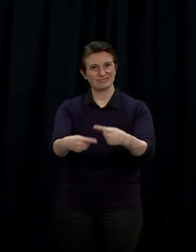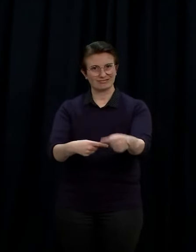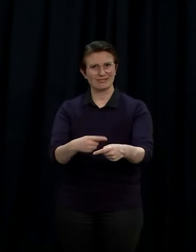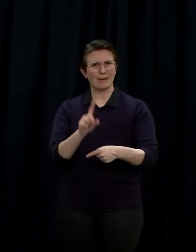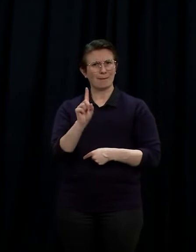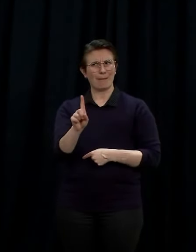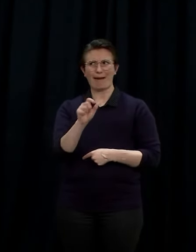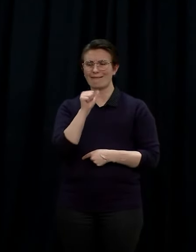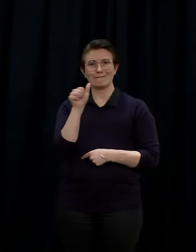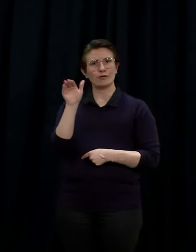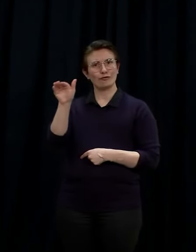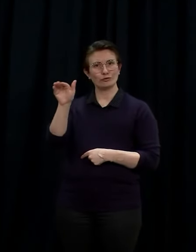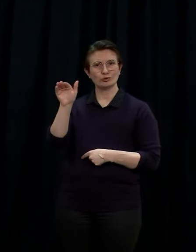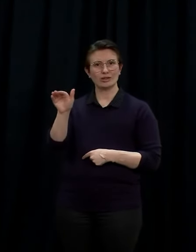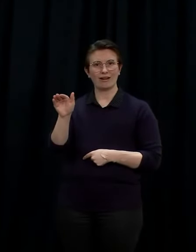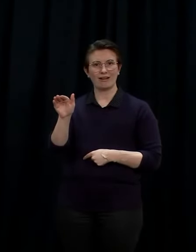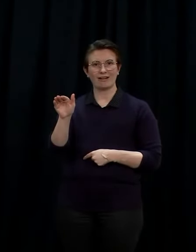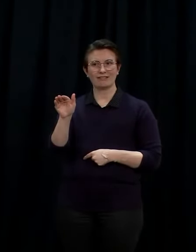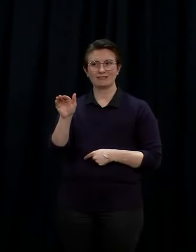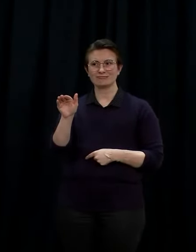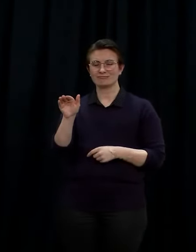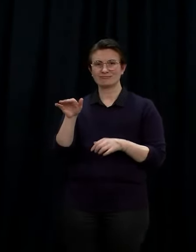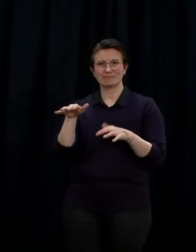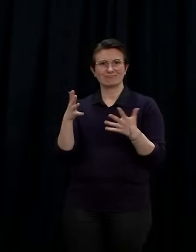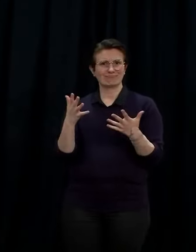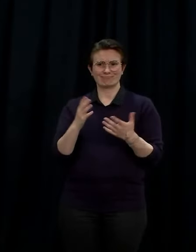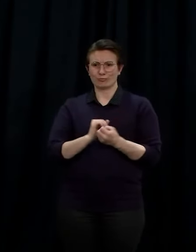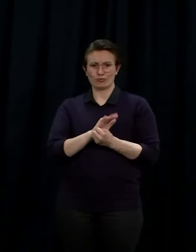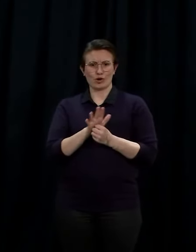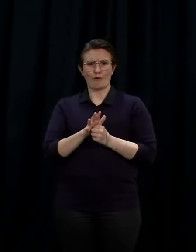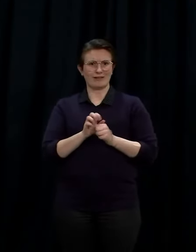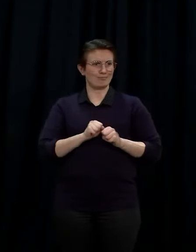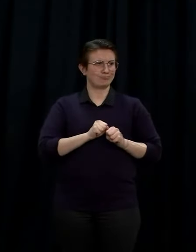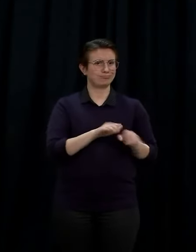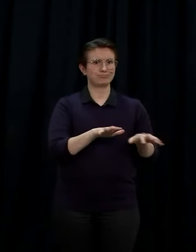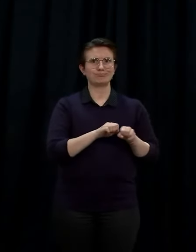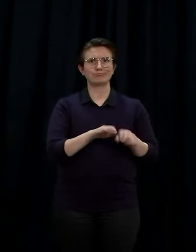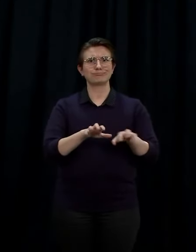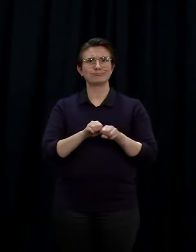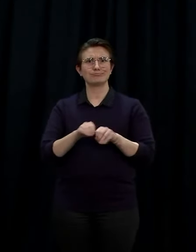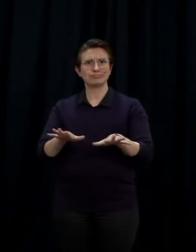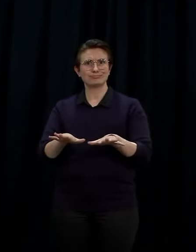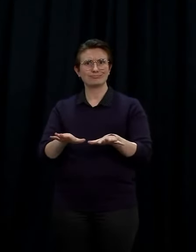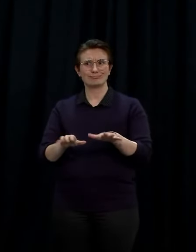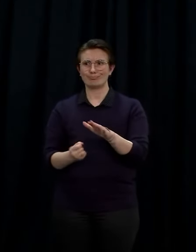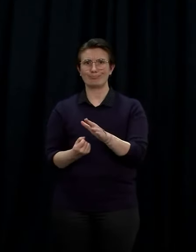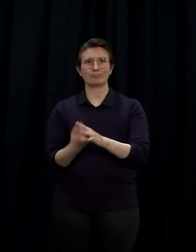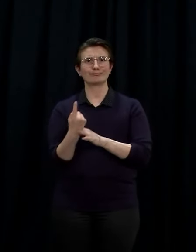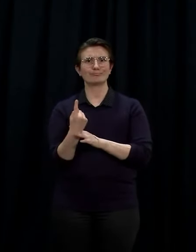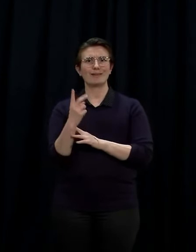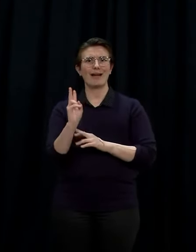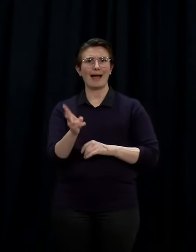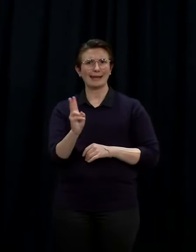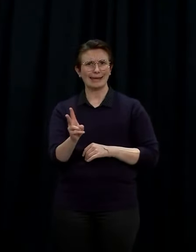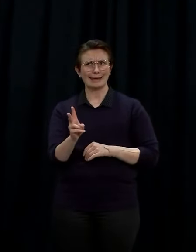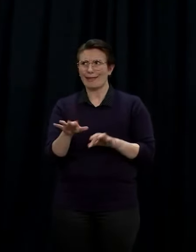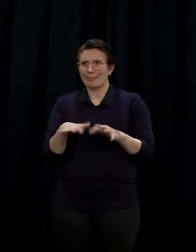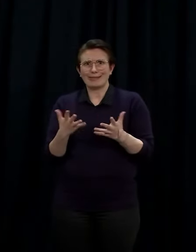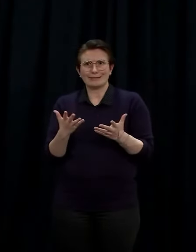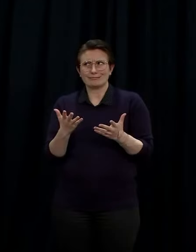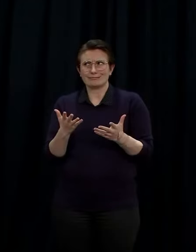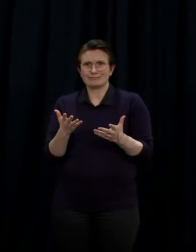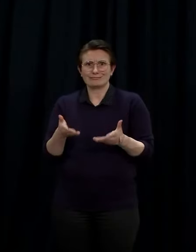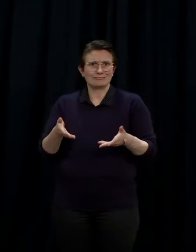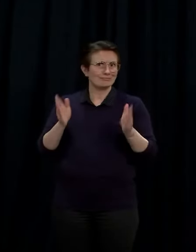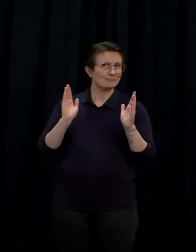a breach, if the infections are so fast, surely you'd have to do another And that nationwide is what I've been talking about over the